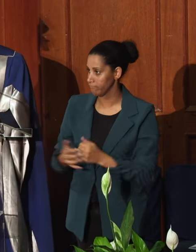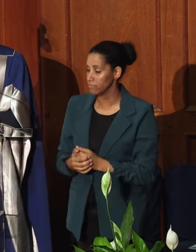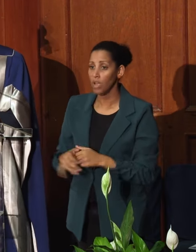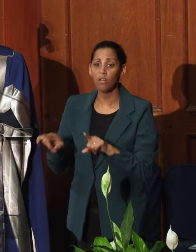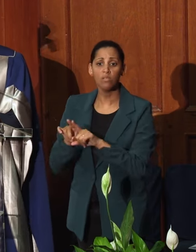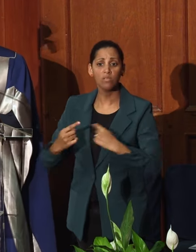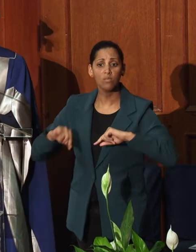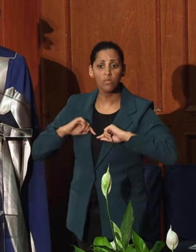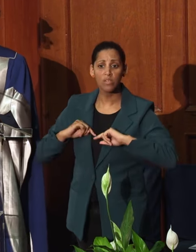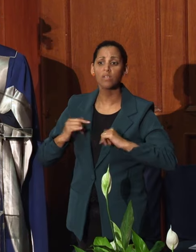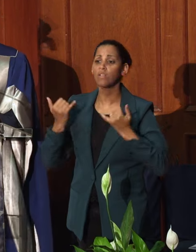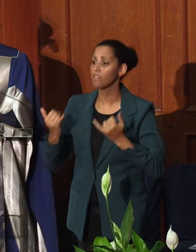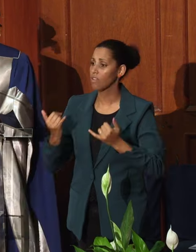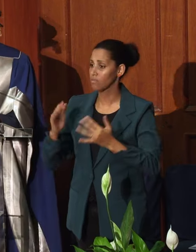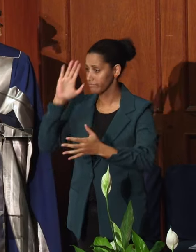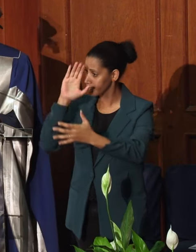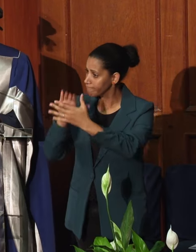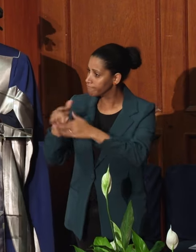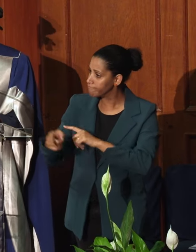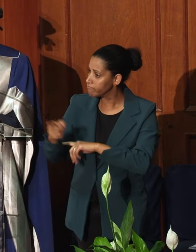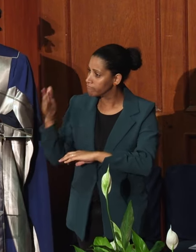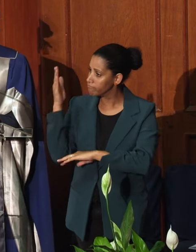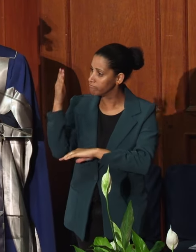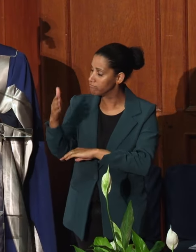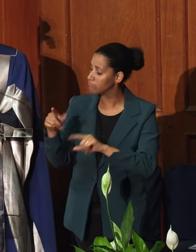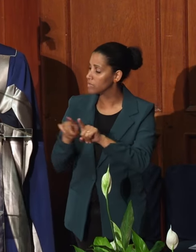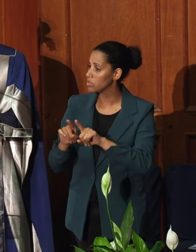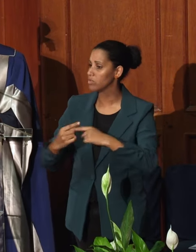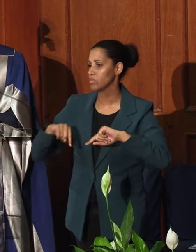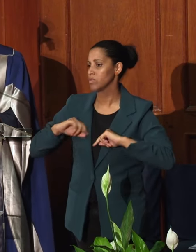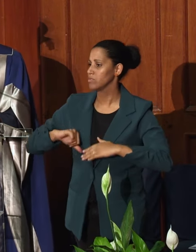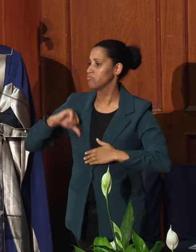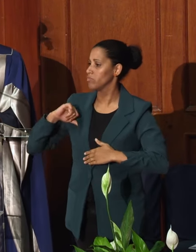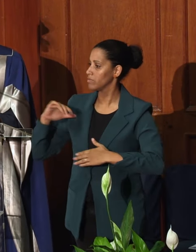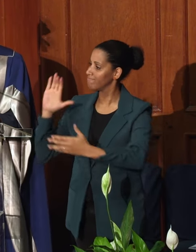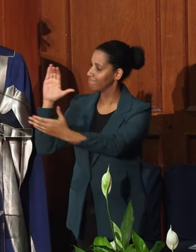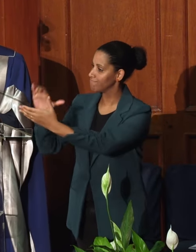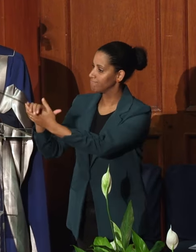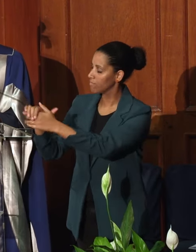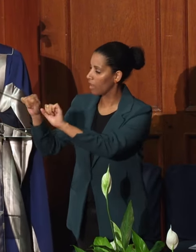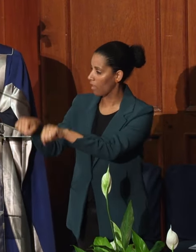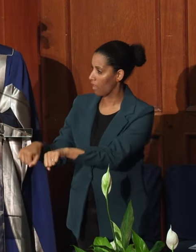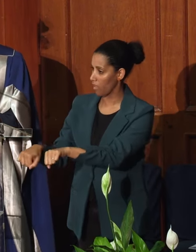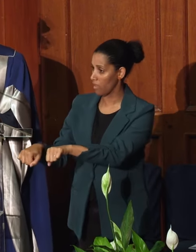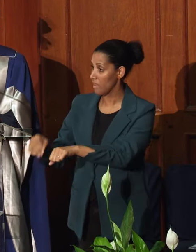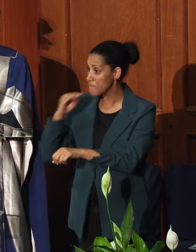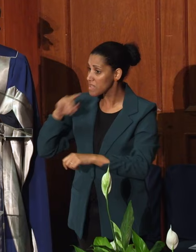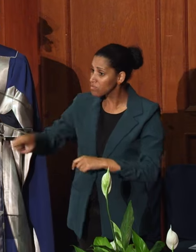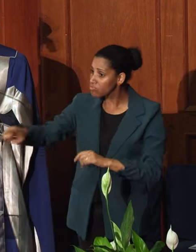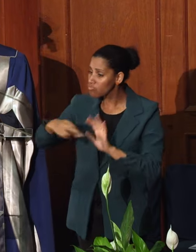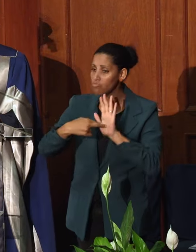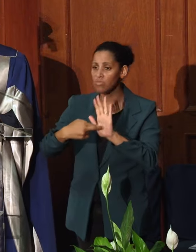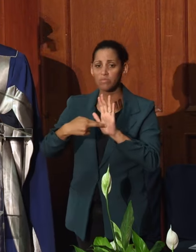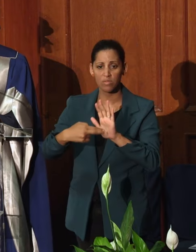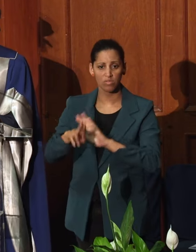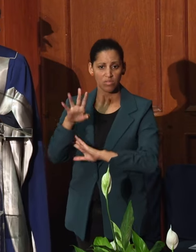are entrusting our future to you, graduates, and we are proud to do so. Not just because you represent UCT's